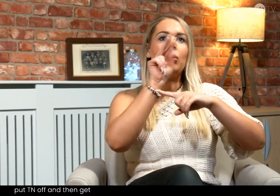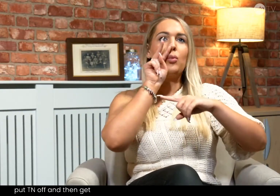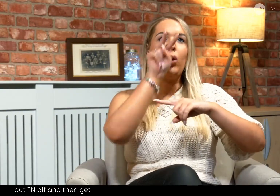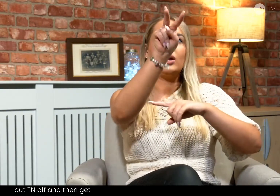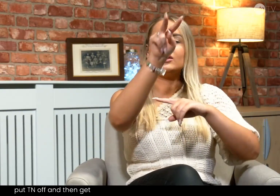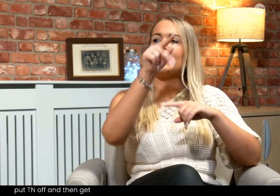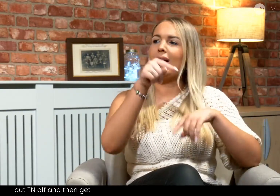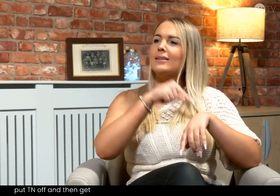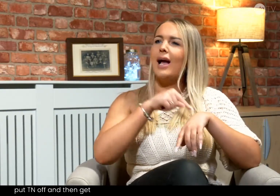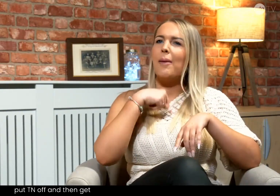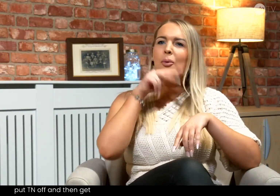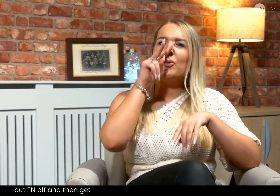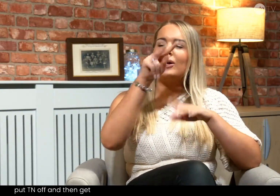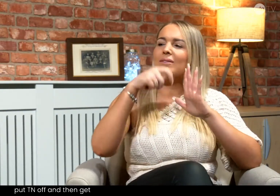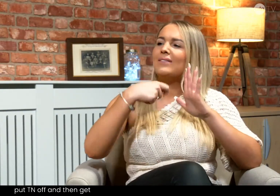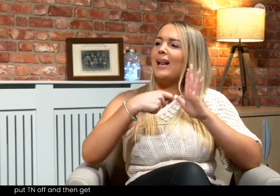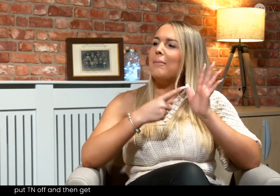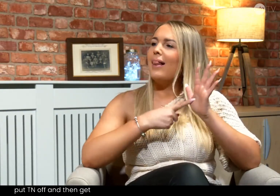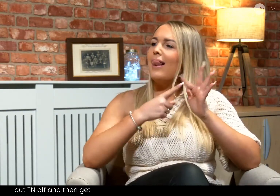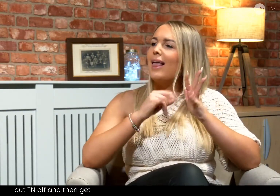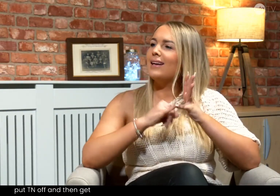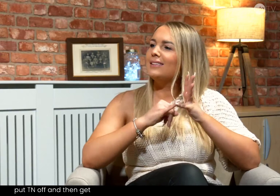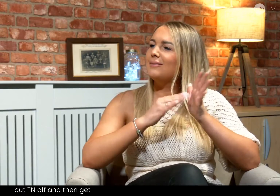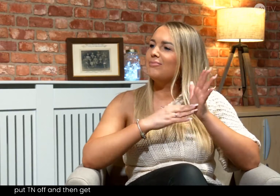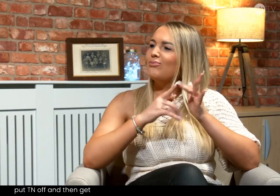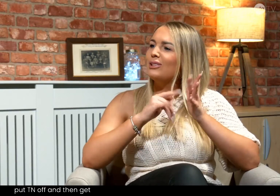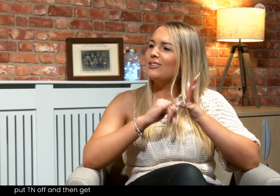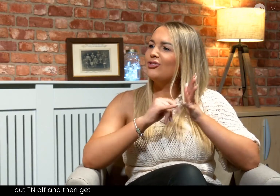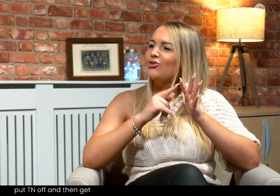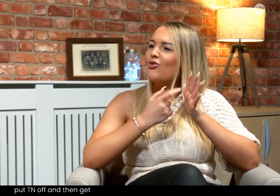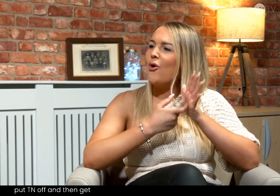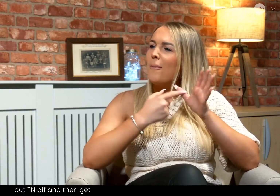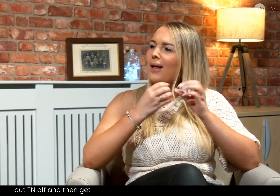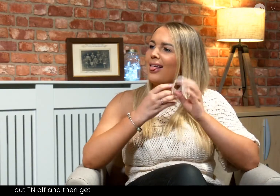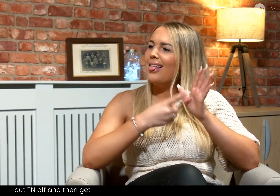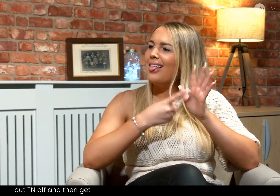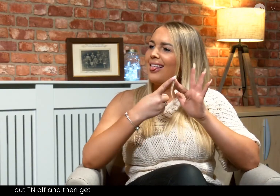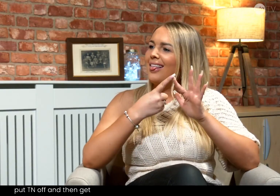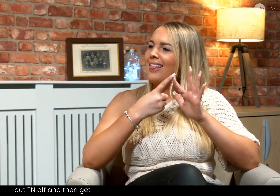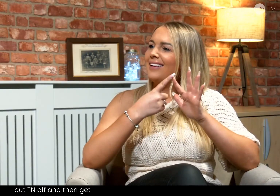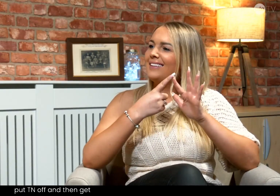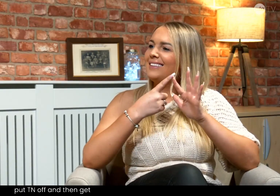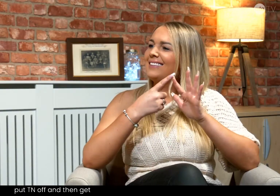pieces in. And so I had to sit and watch a film in front of me,